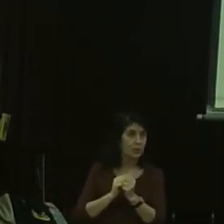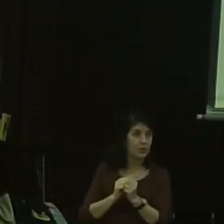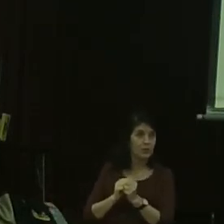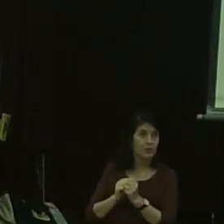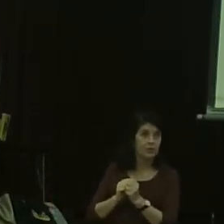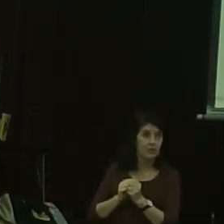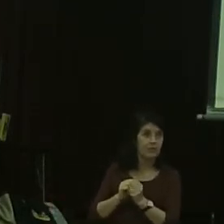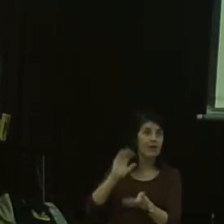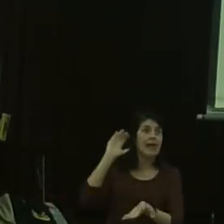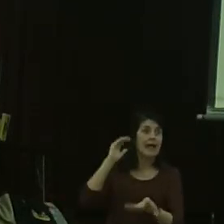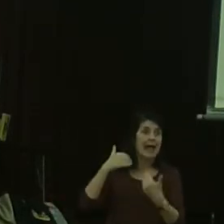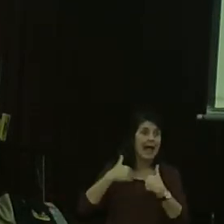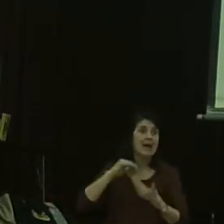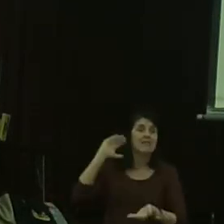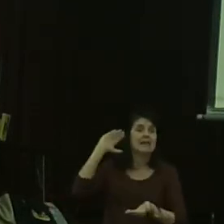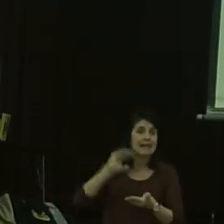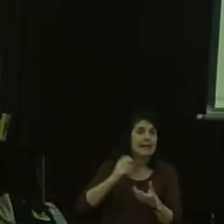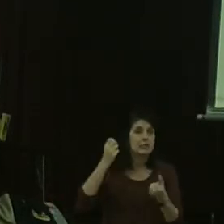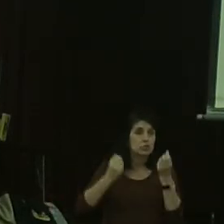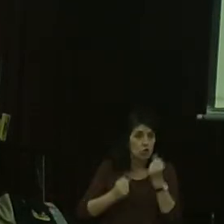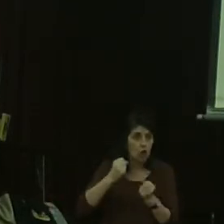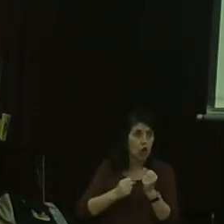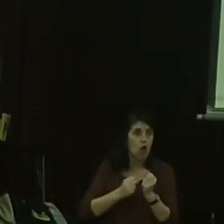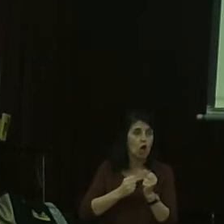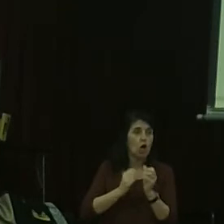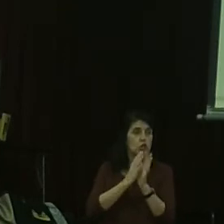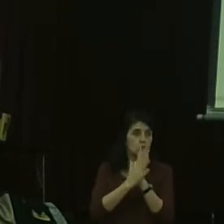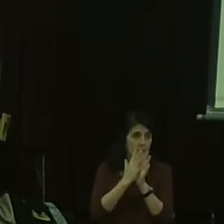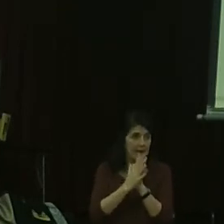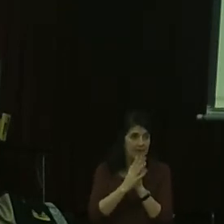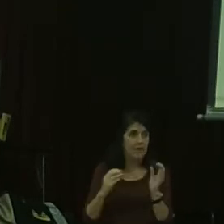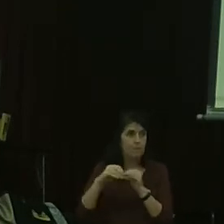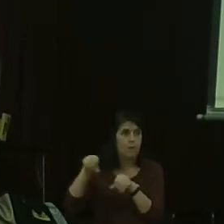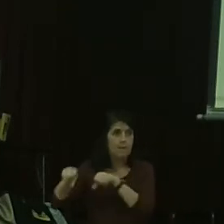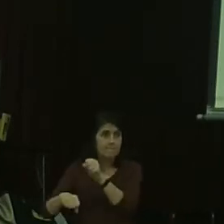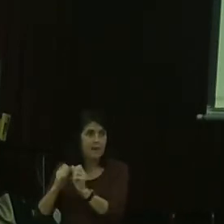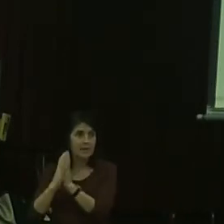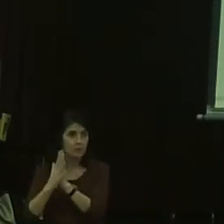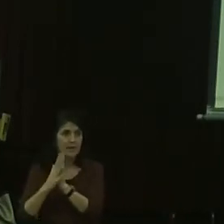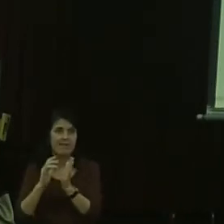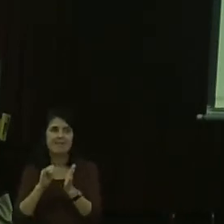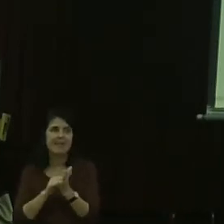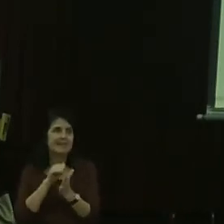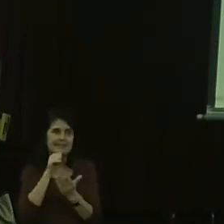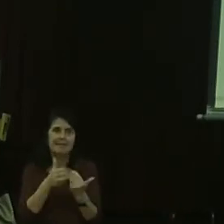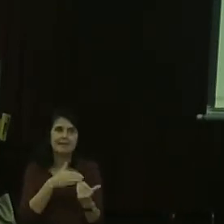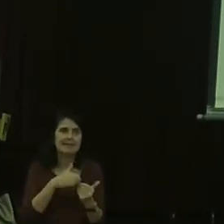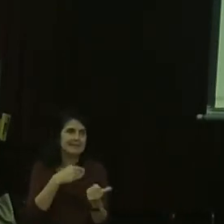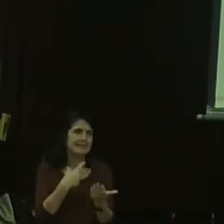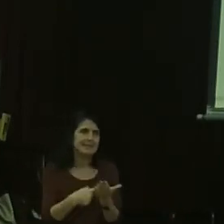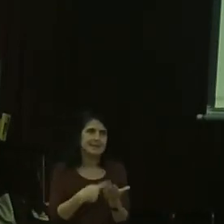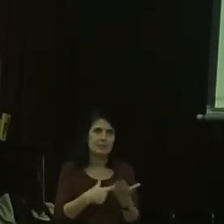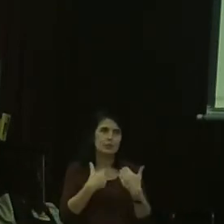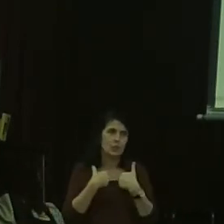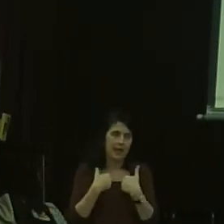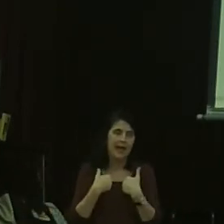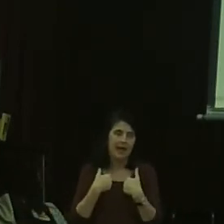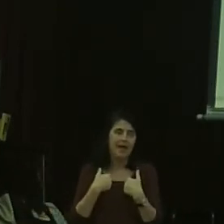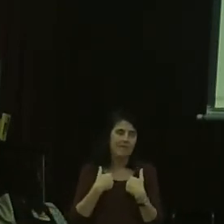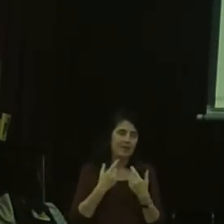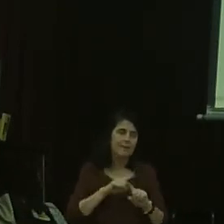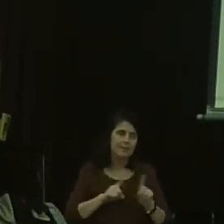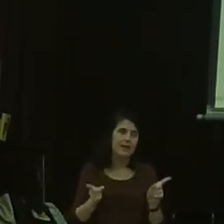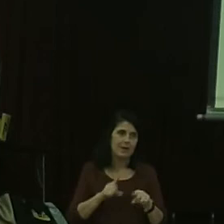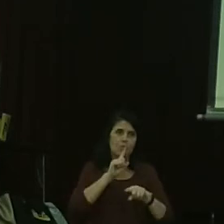intensive participation modes, and that obviously is not the easiest discussion in the world to have.